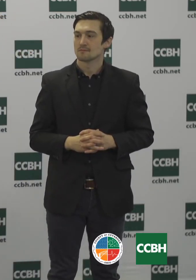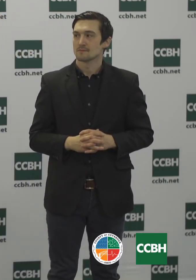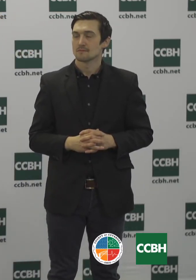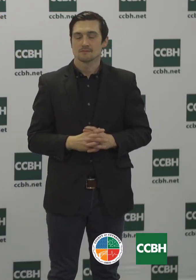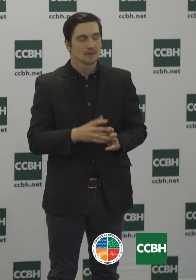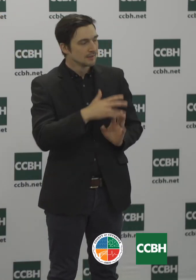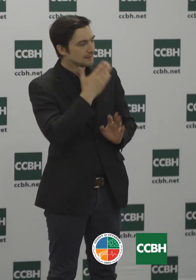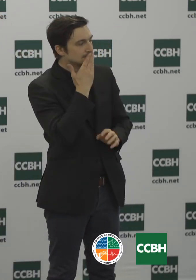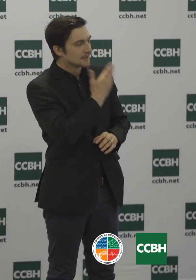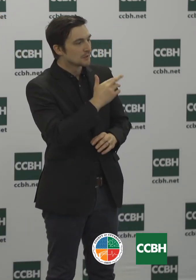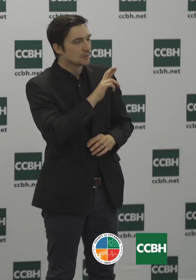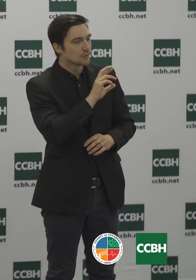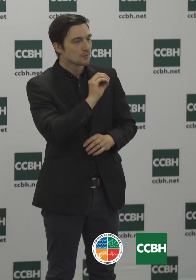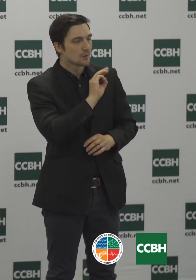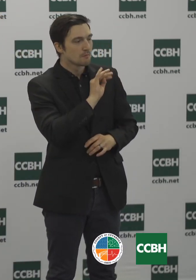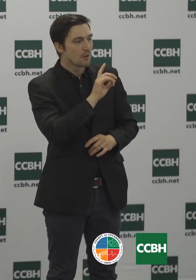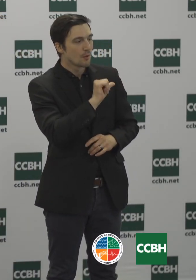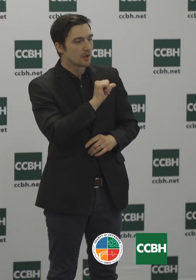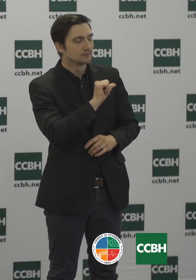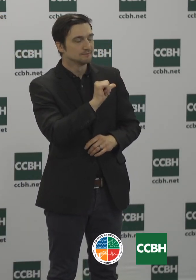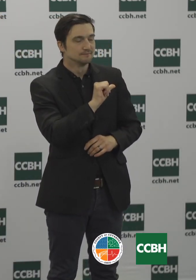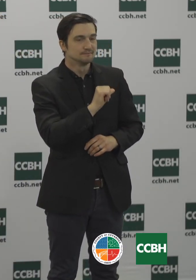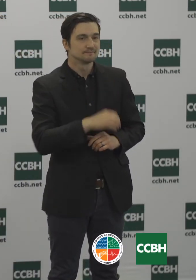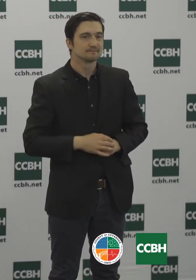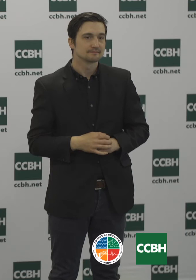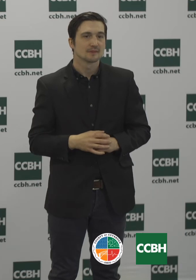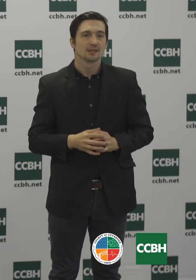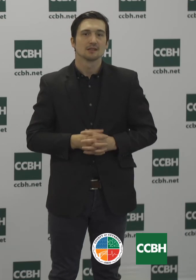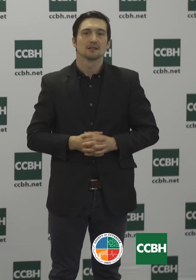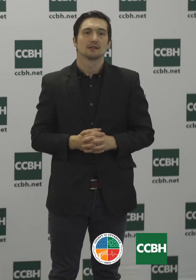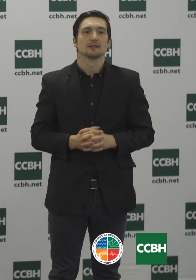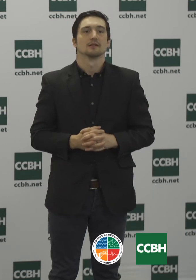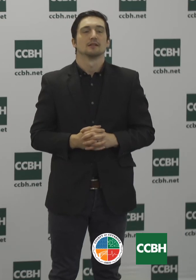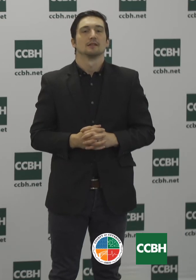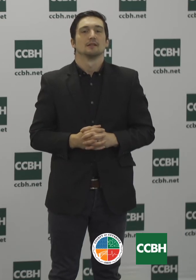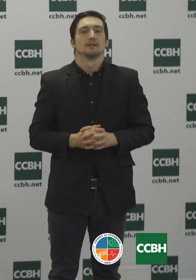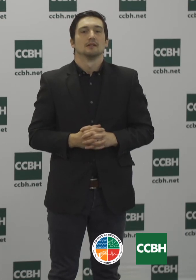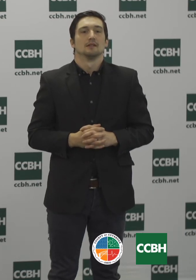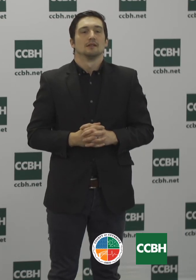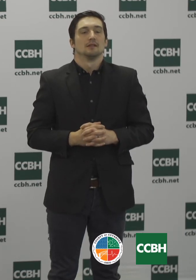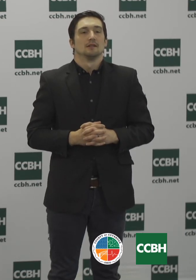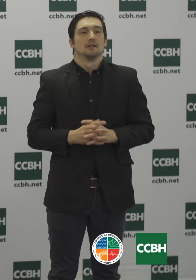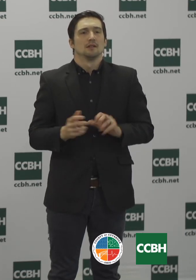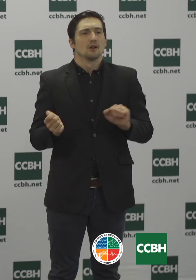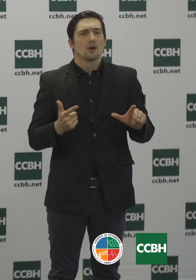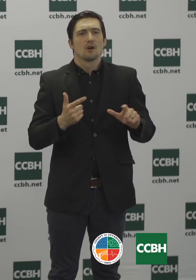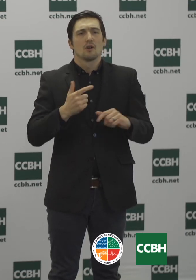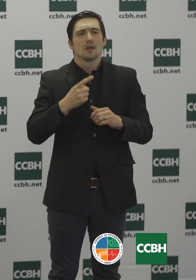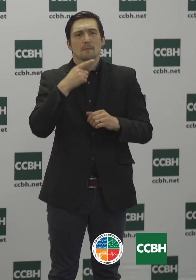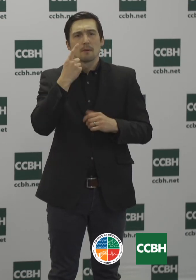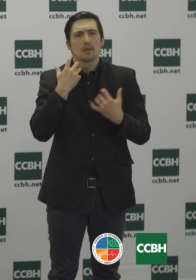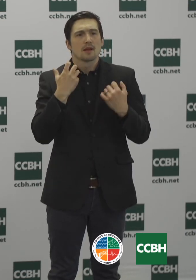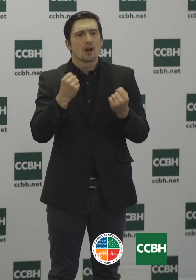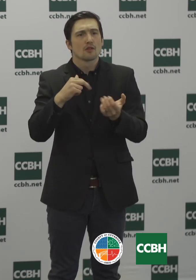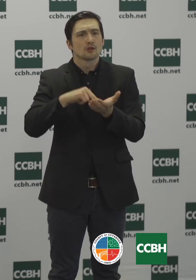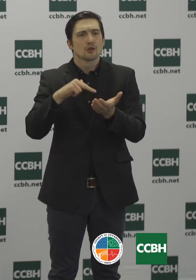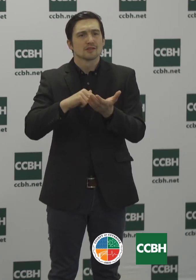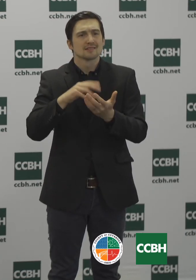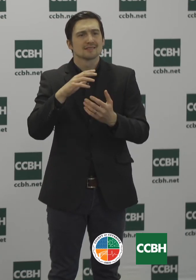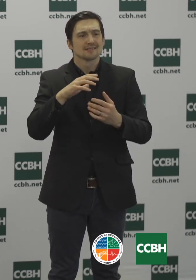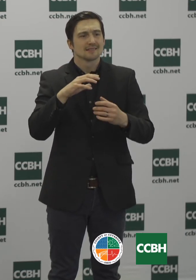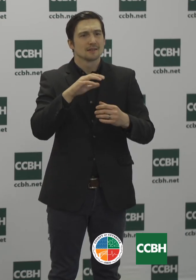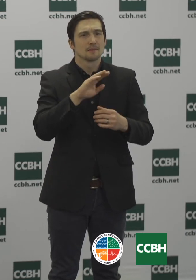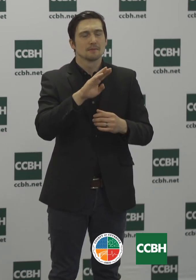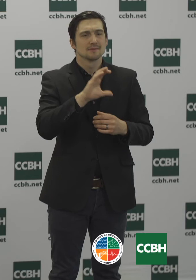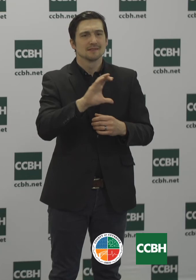Thank you, Ramona, for those wonderful sentiments. And all the public health nurses here at the Board of Health and in the community for their